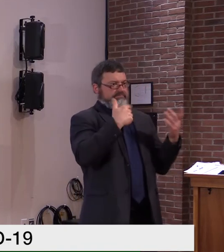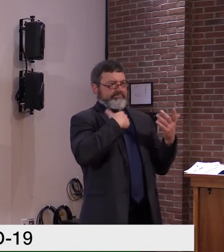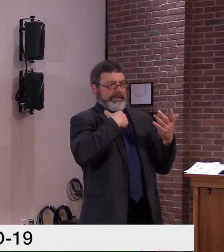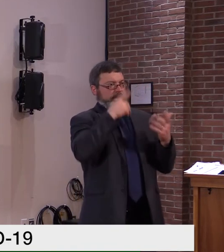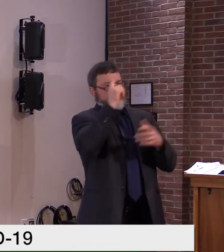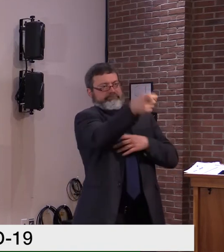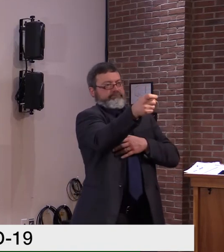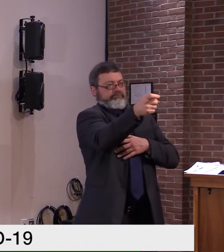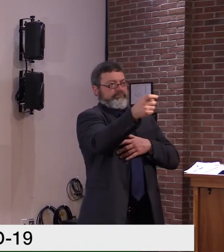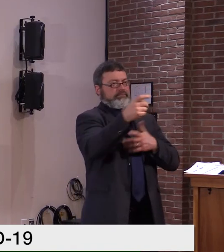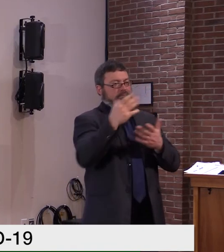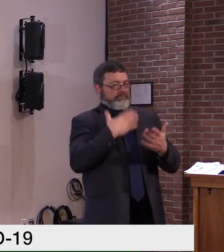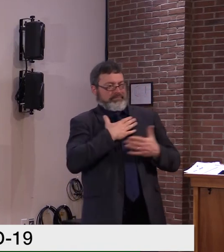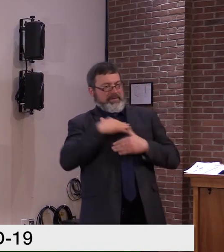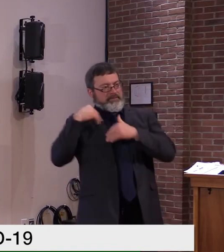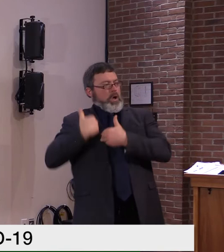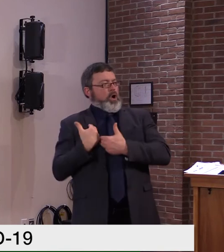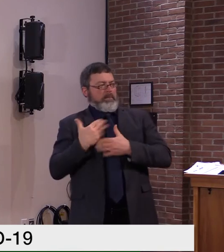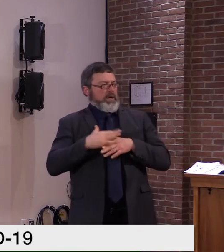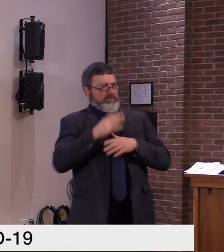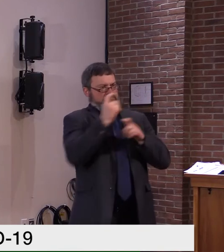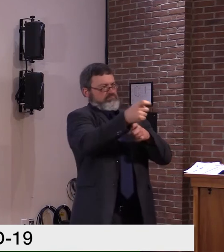test at this point.